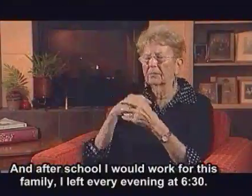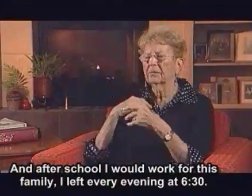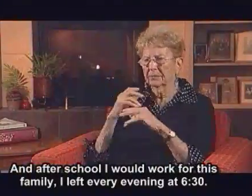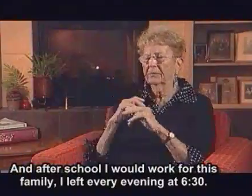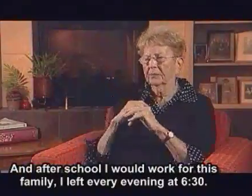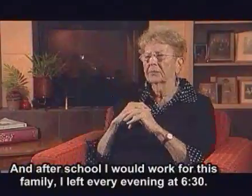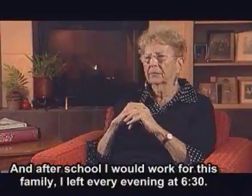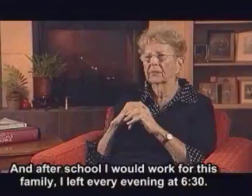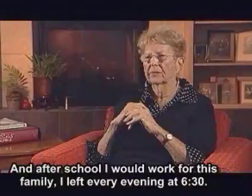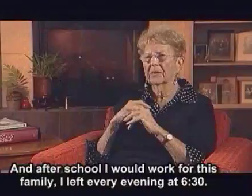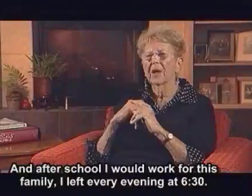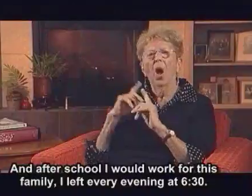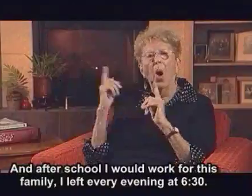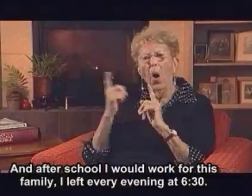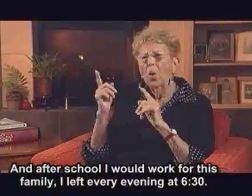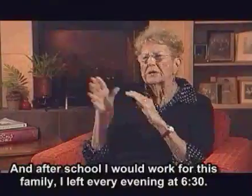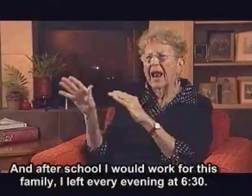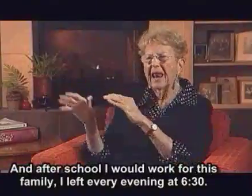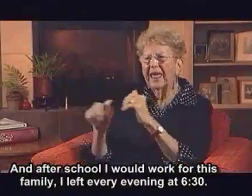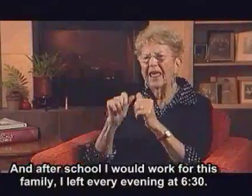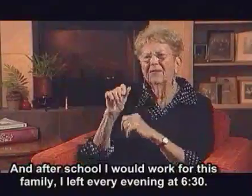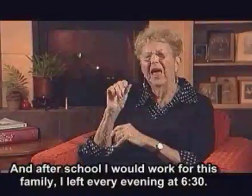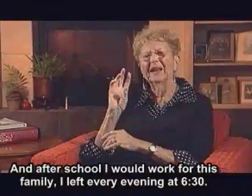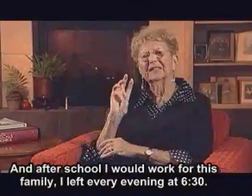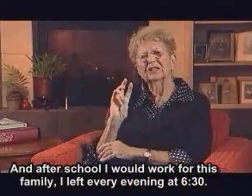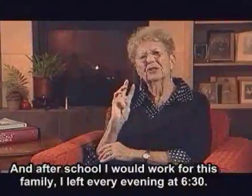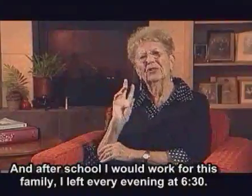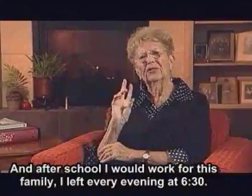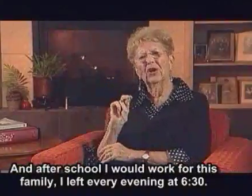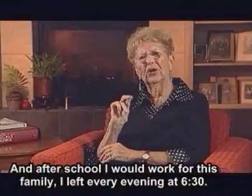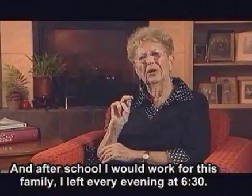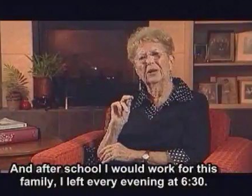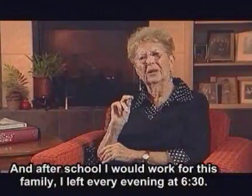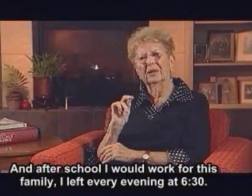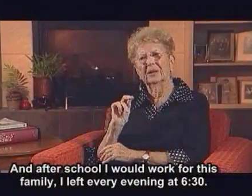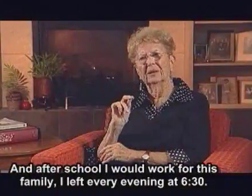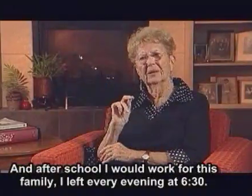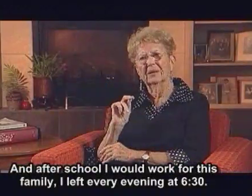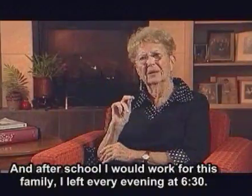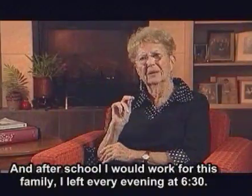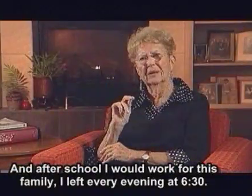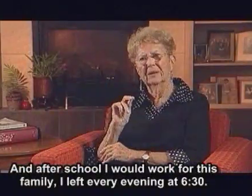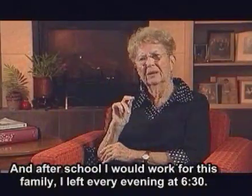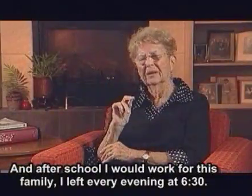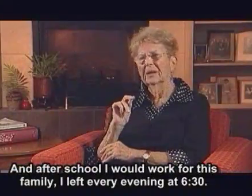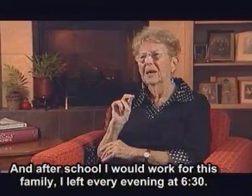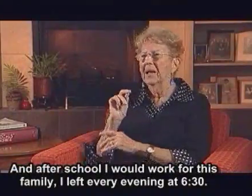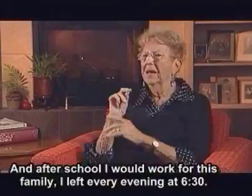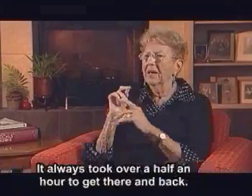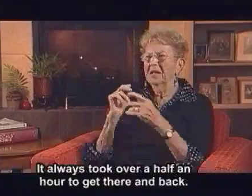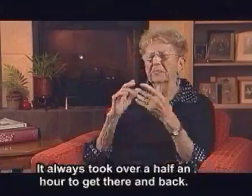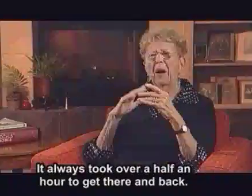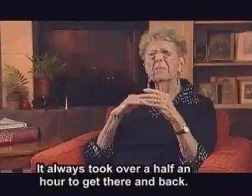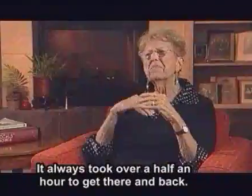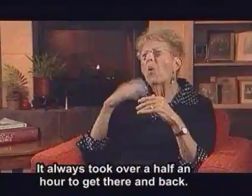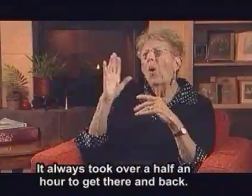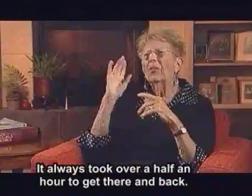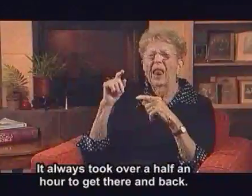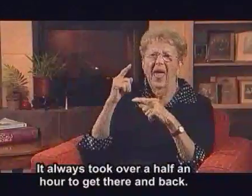and after school I would work for this family. I always left every evening at 6:30. It always took